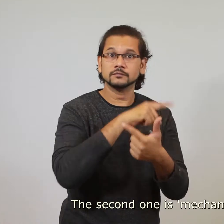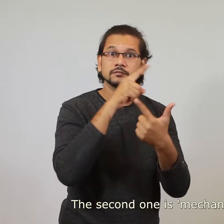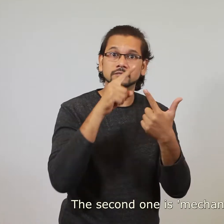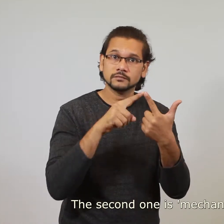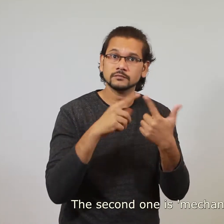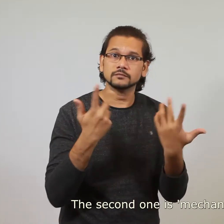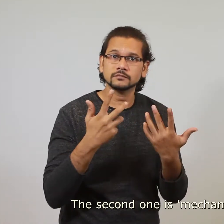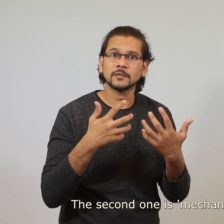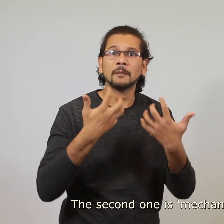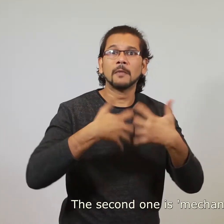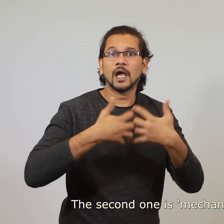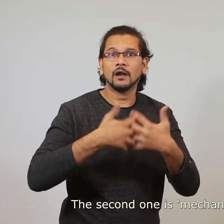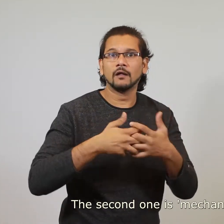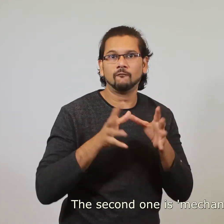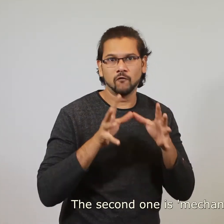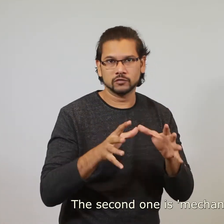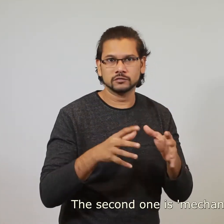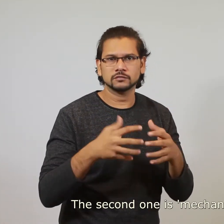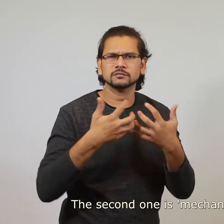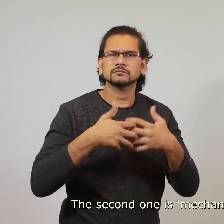The second one is mechanical force.